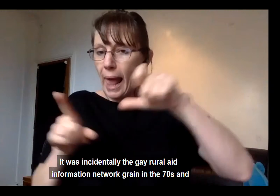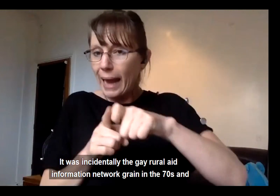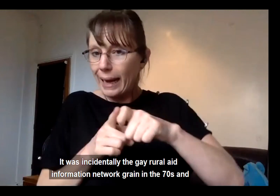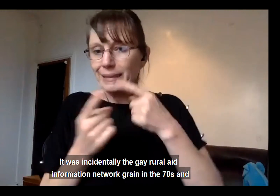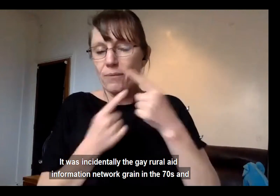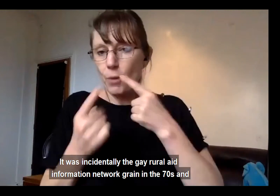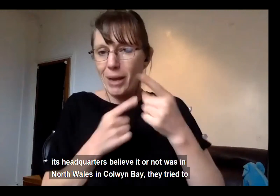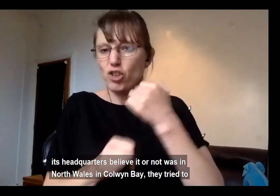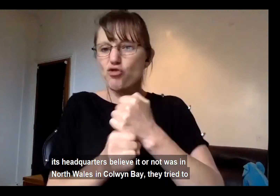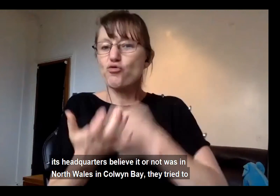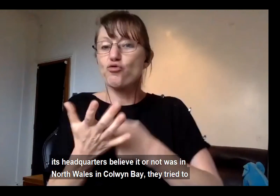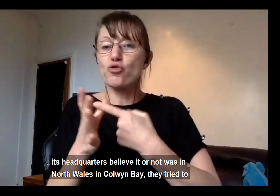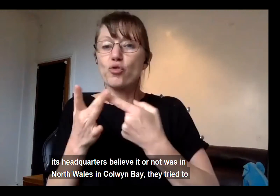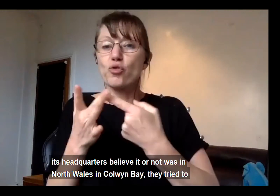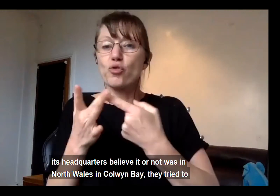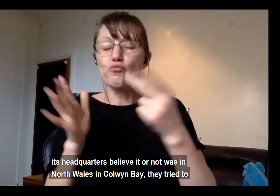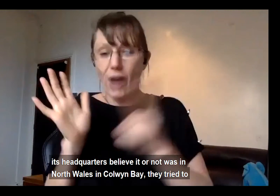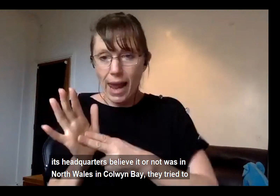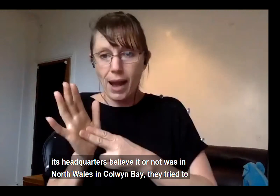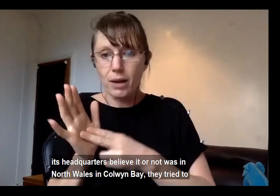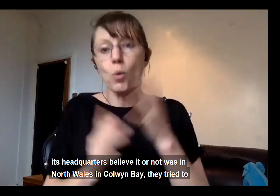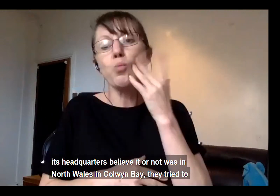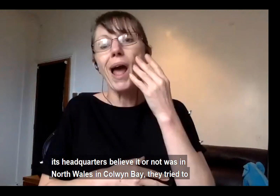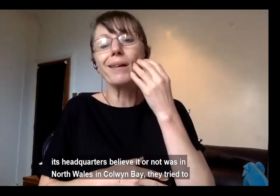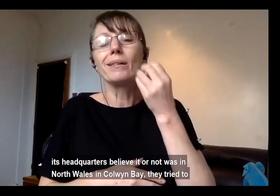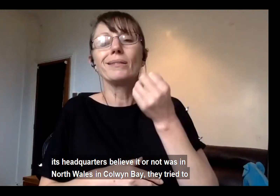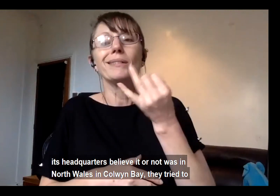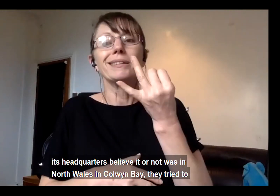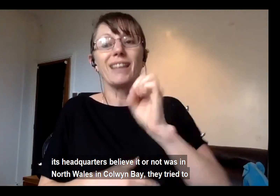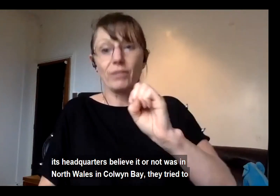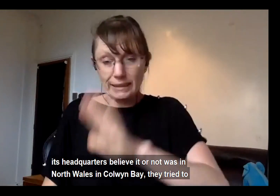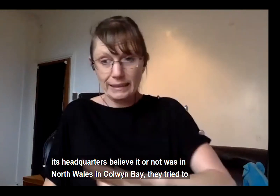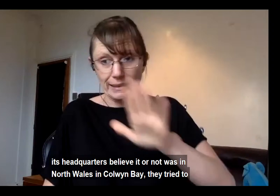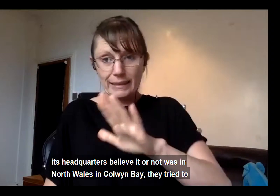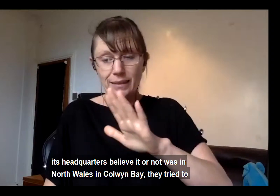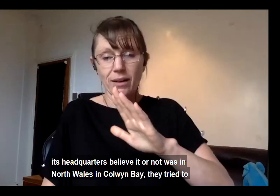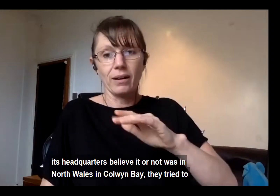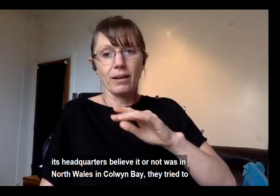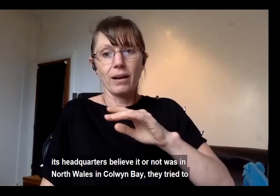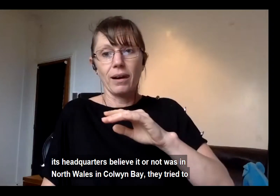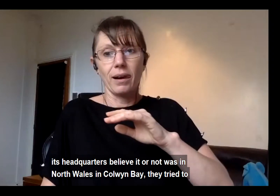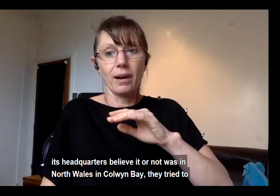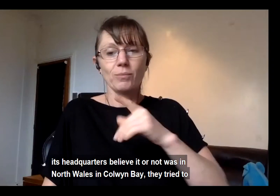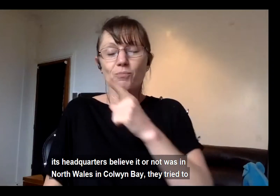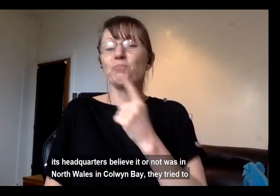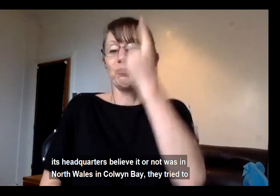GRAIN, in the 70s, and its headquarters, believe it or not, was in North Wales, in Colwyn Bay.